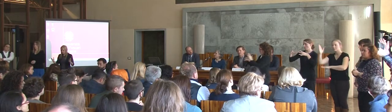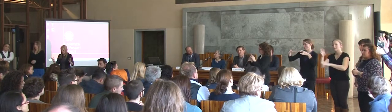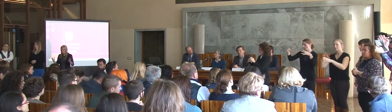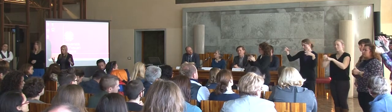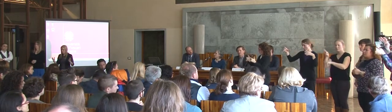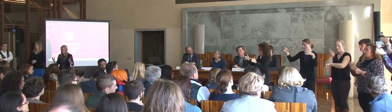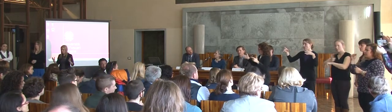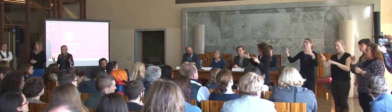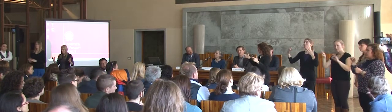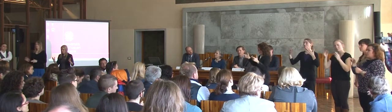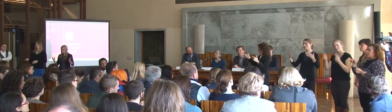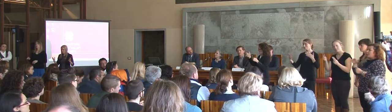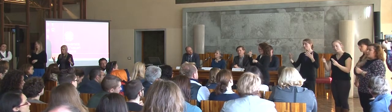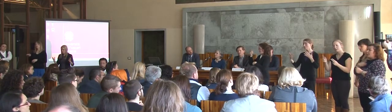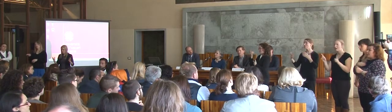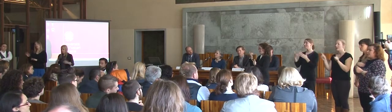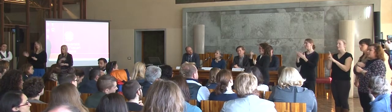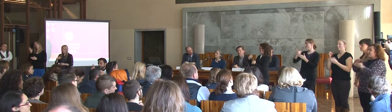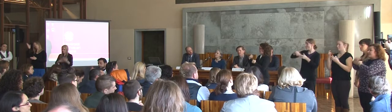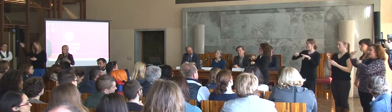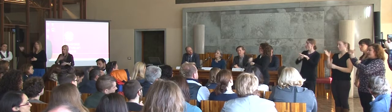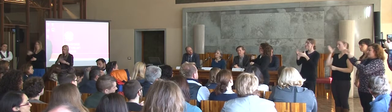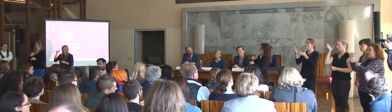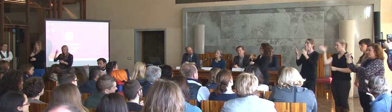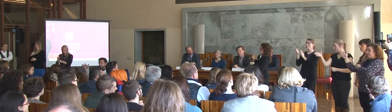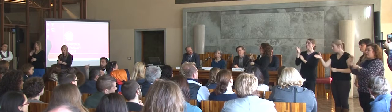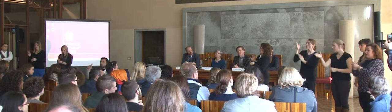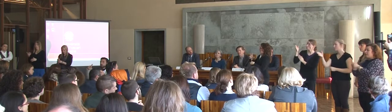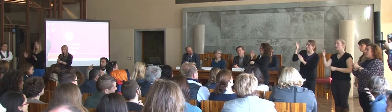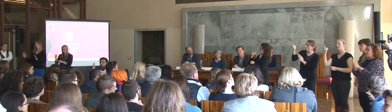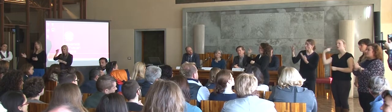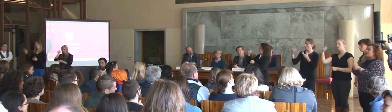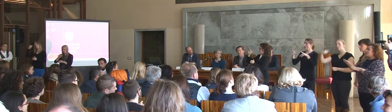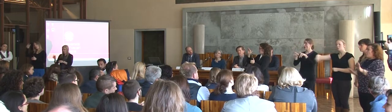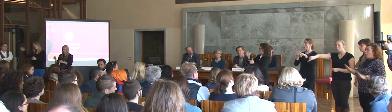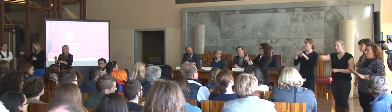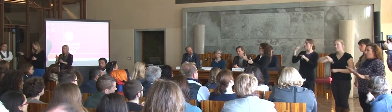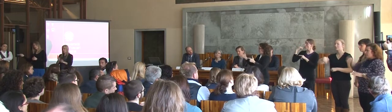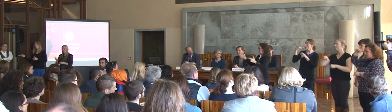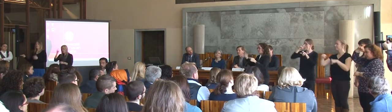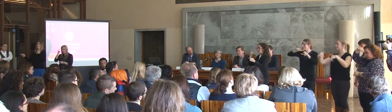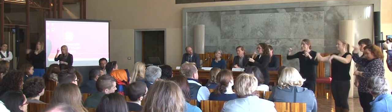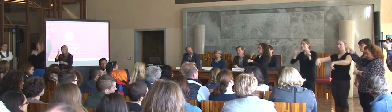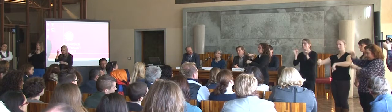and this is what we wish for the future, that students and the university